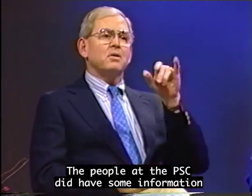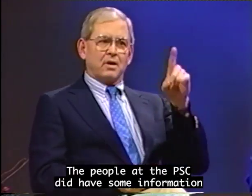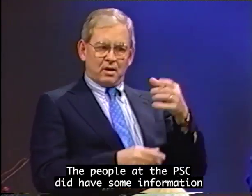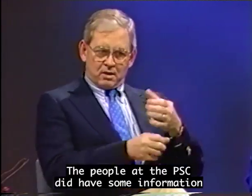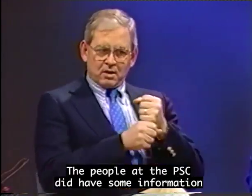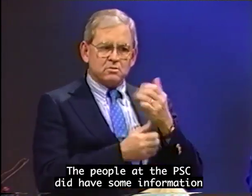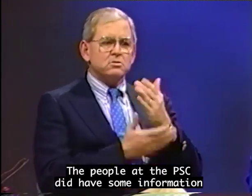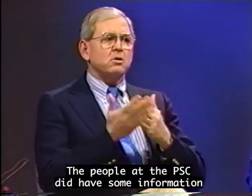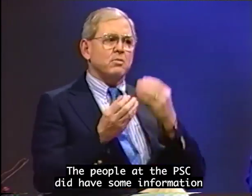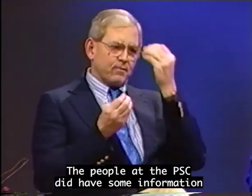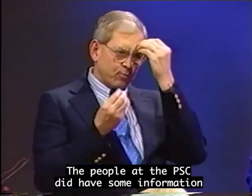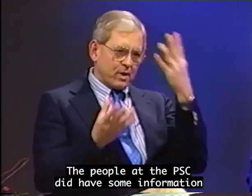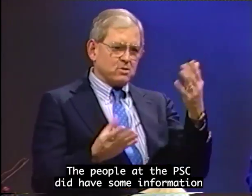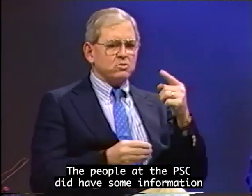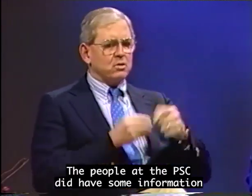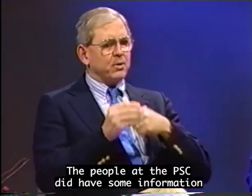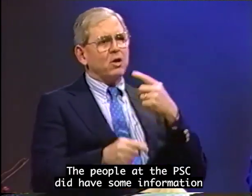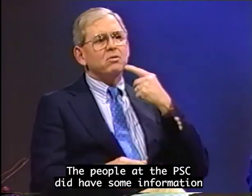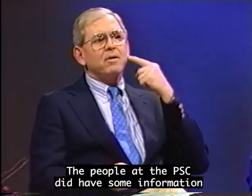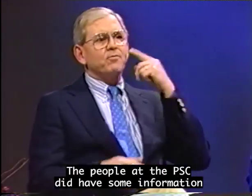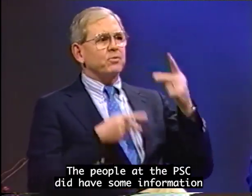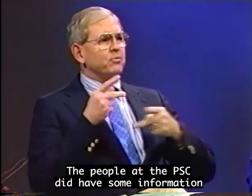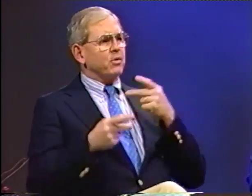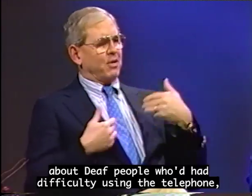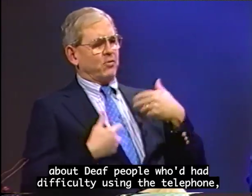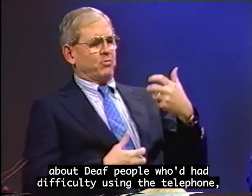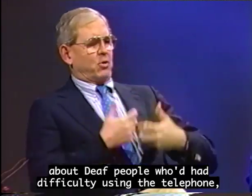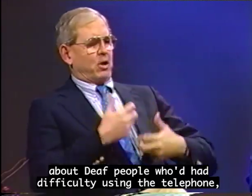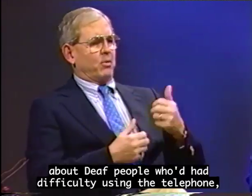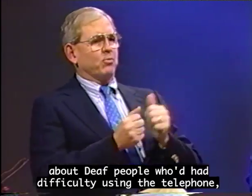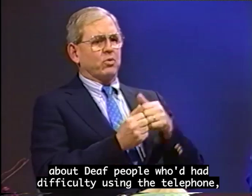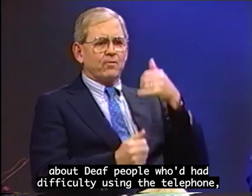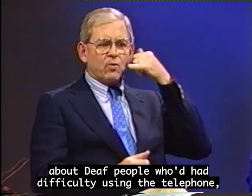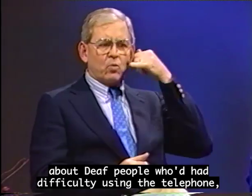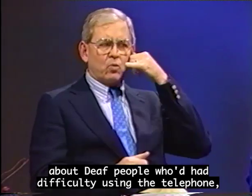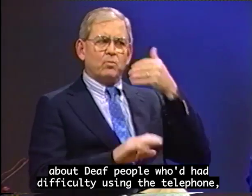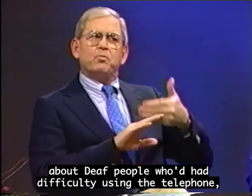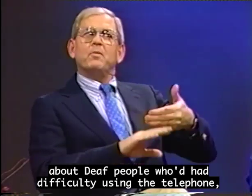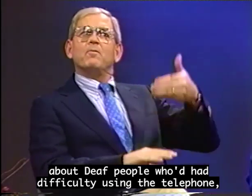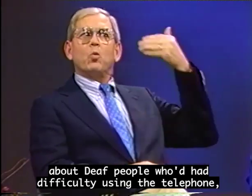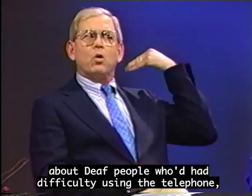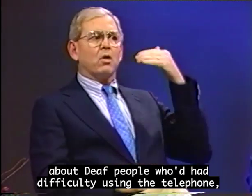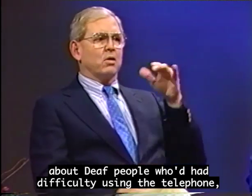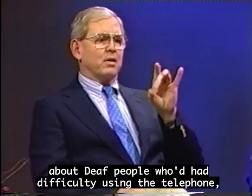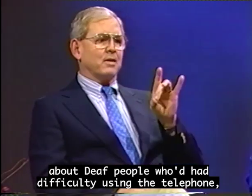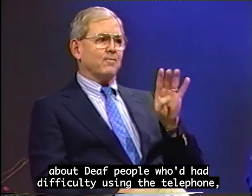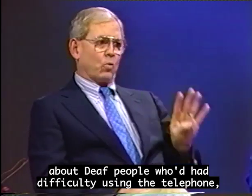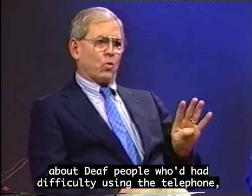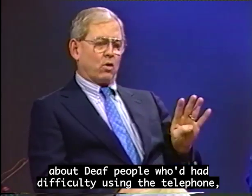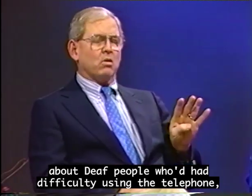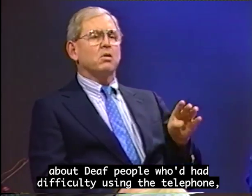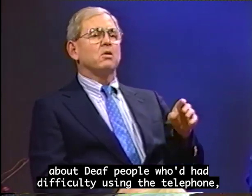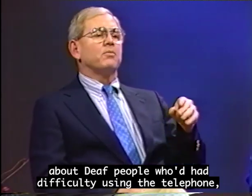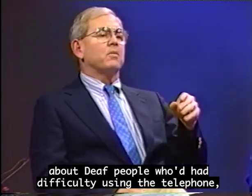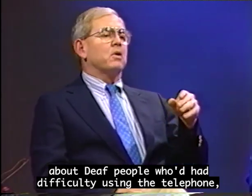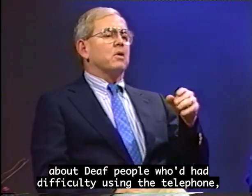The people at the PSC did have some information about deaf people who'd had difficulty using the